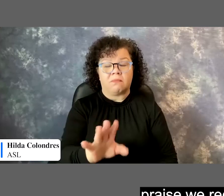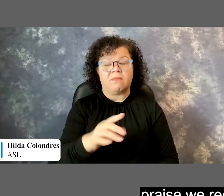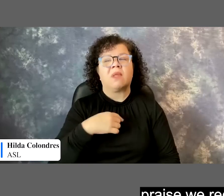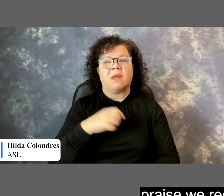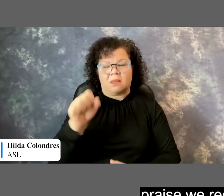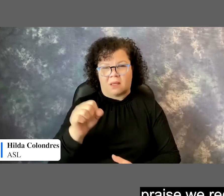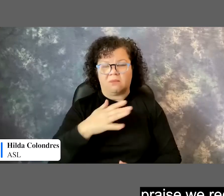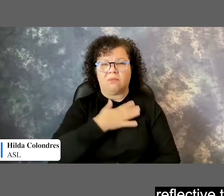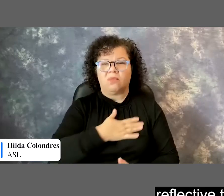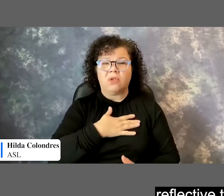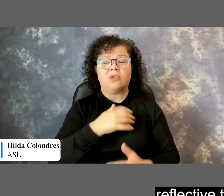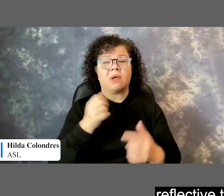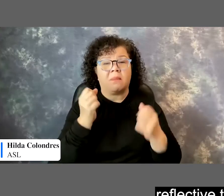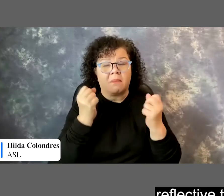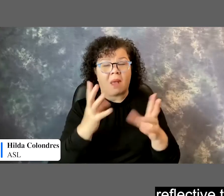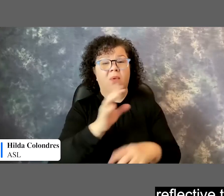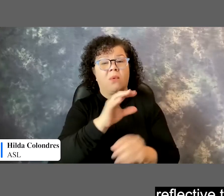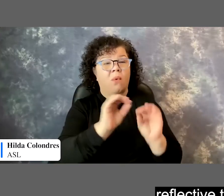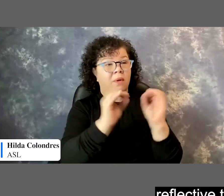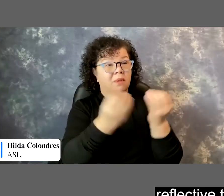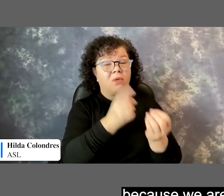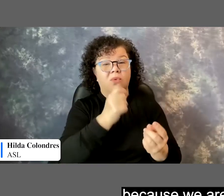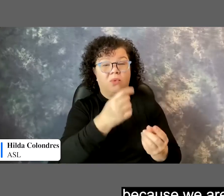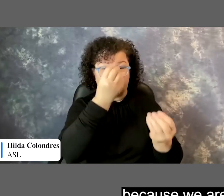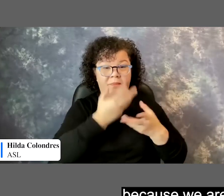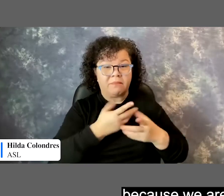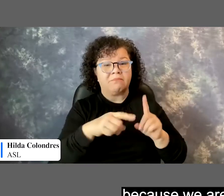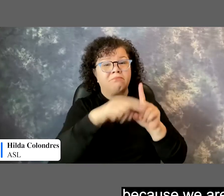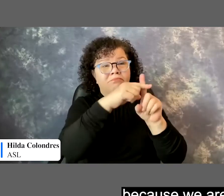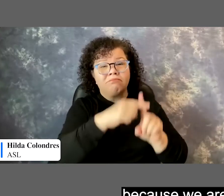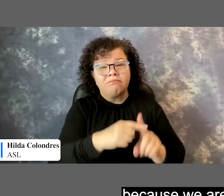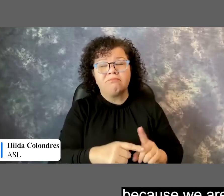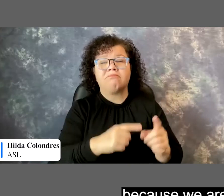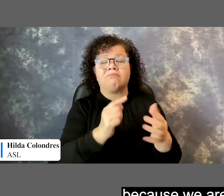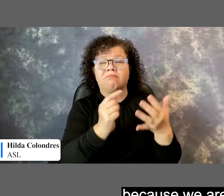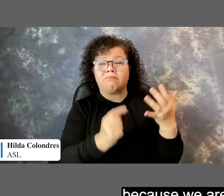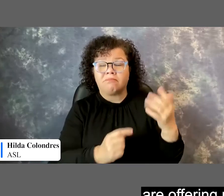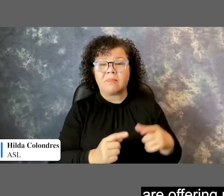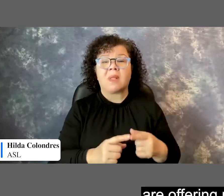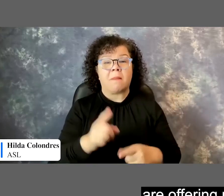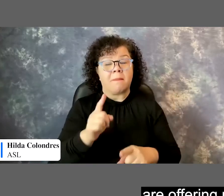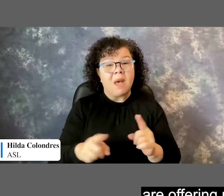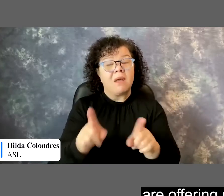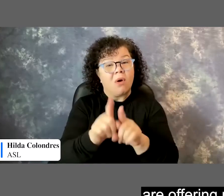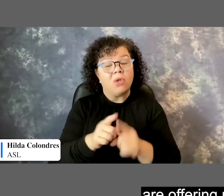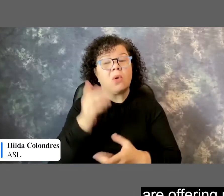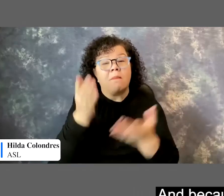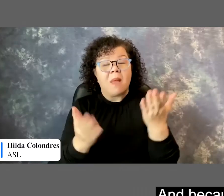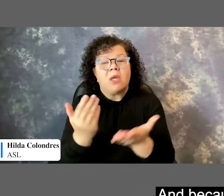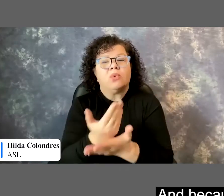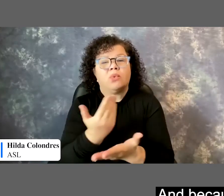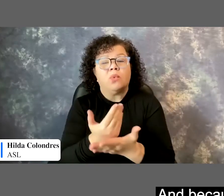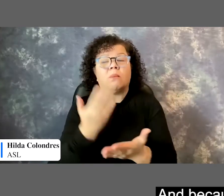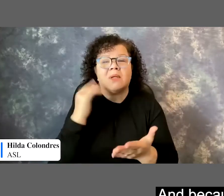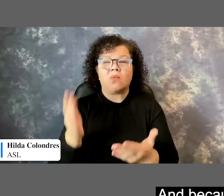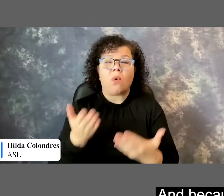we received, I am also reflective that it may be because we are new, because we are offering new